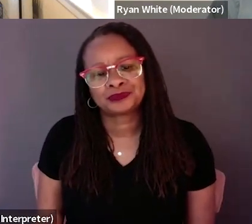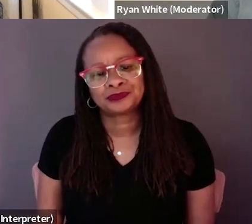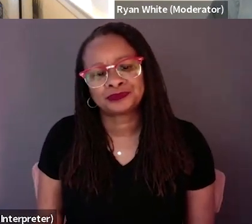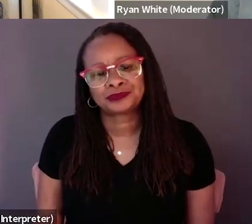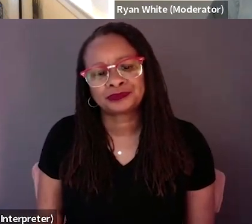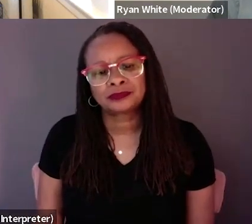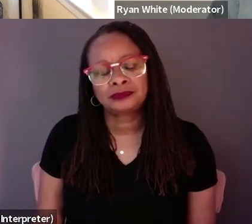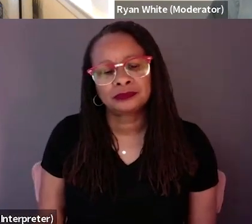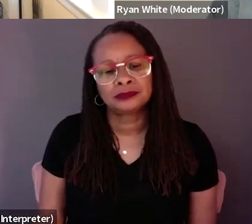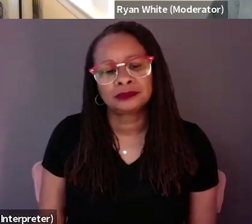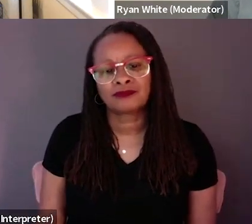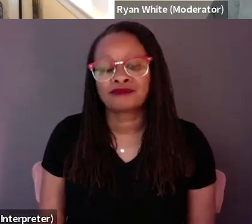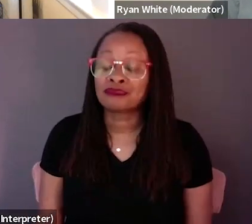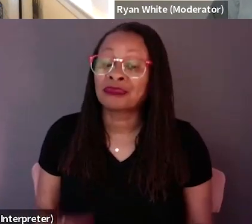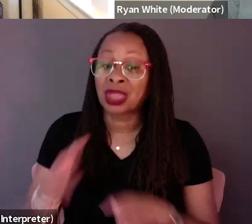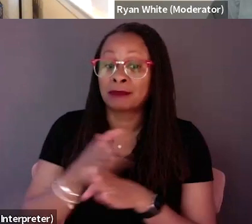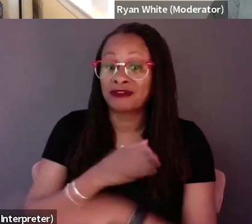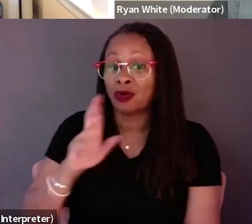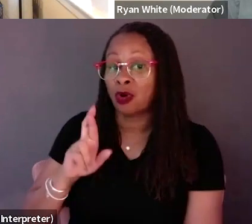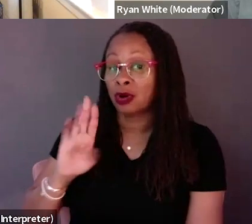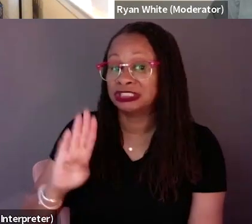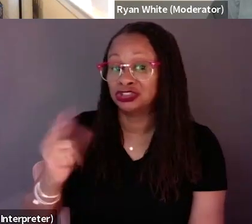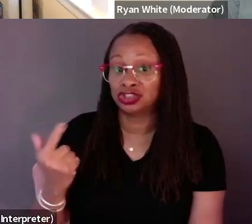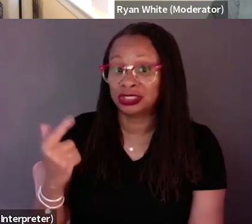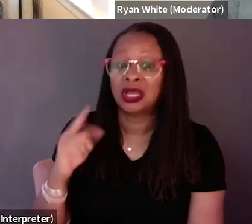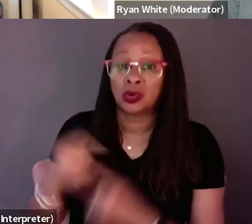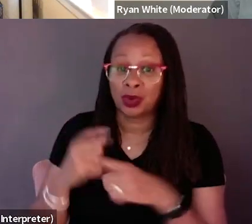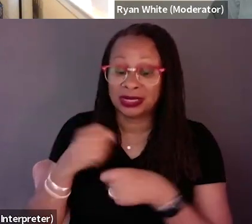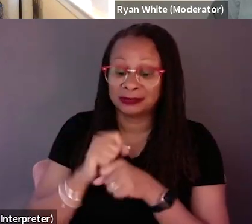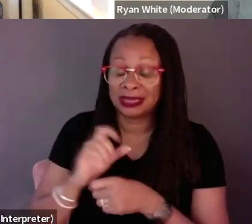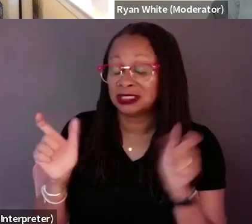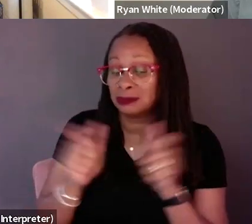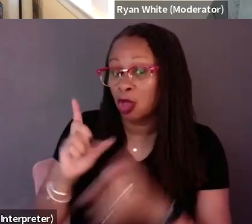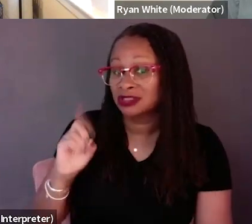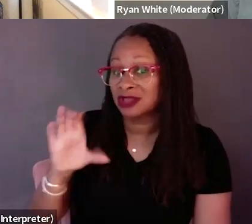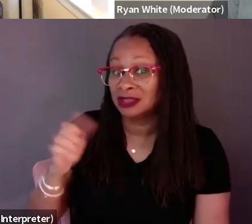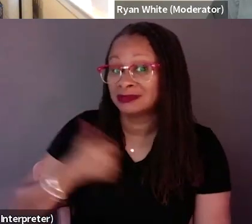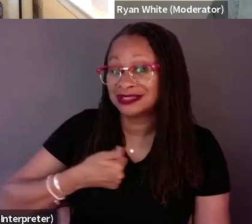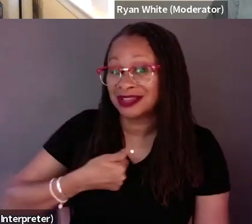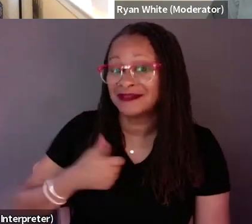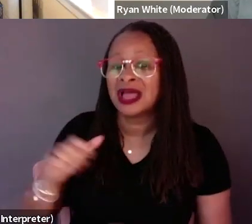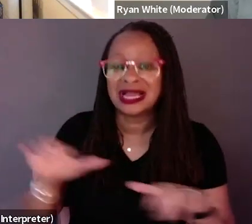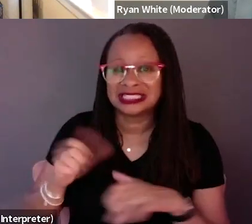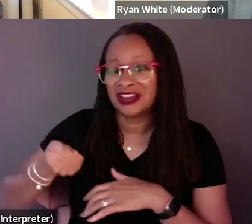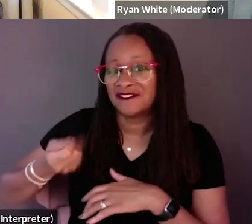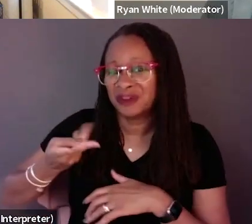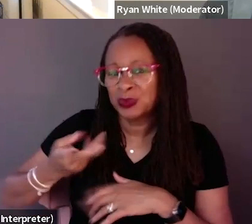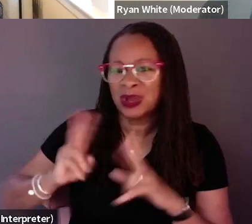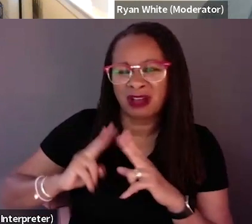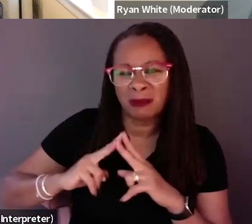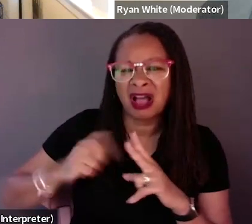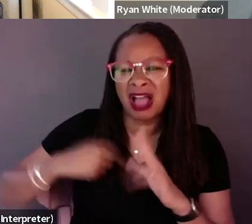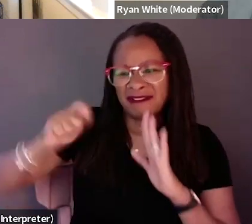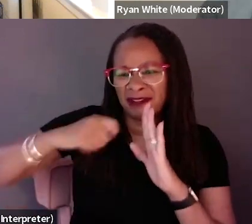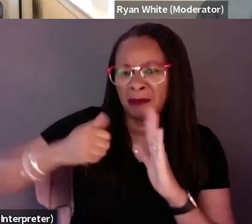was before RBG, when I was making some smaller docs by myself, I did a couple that I